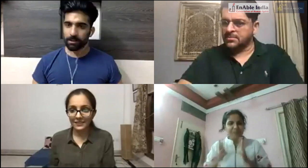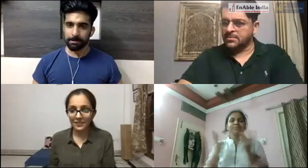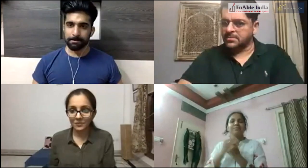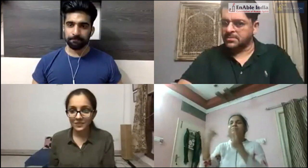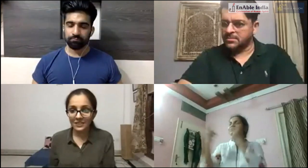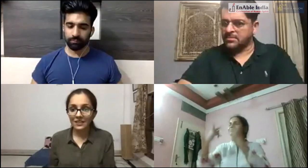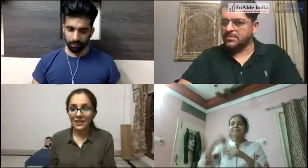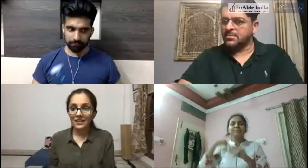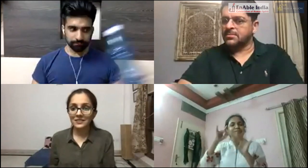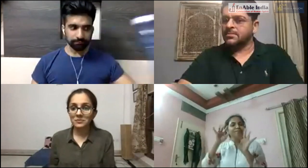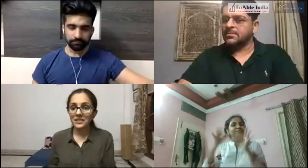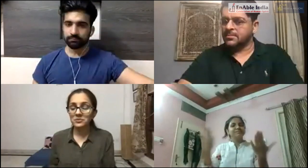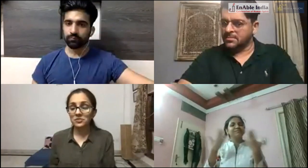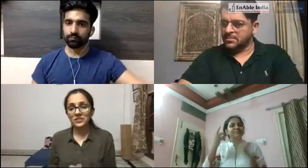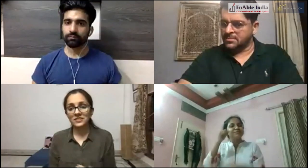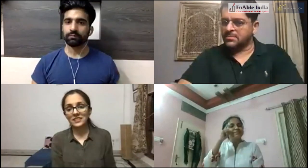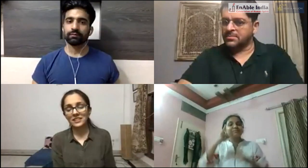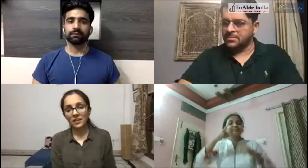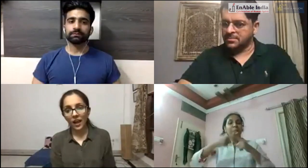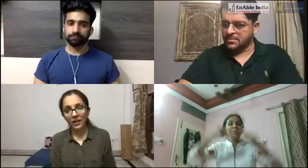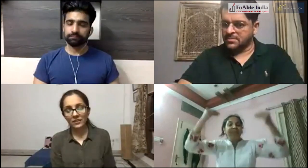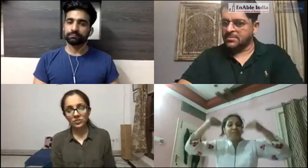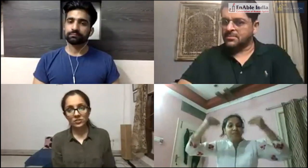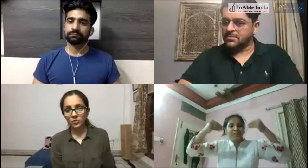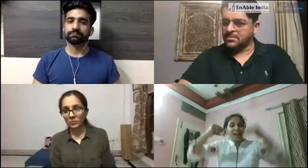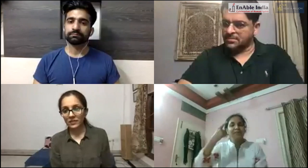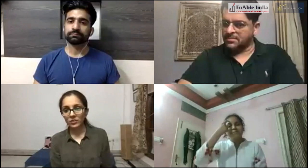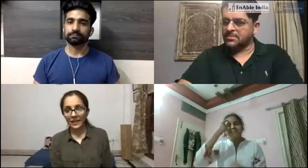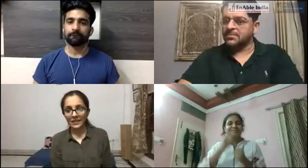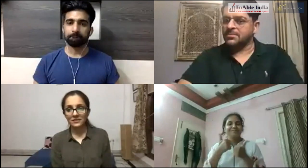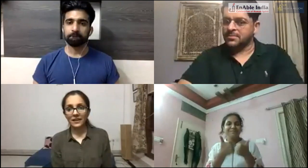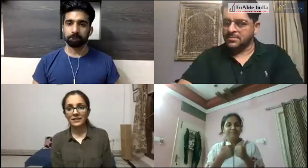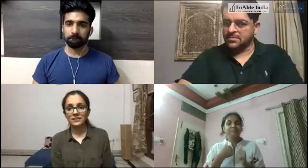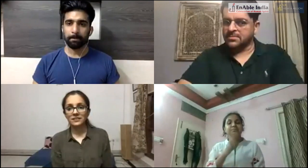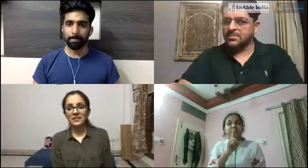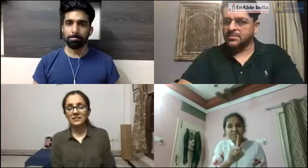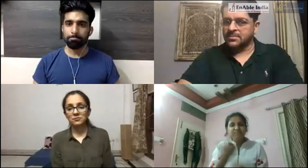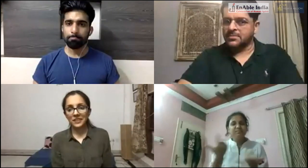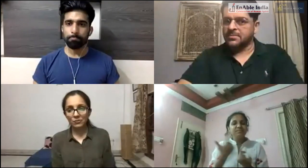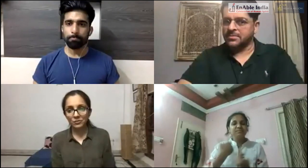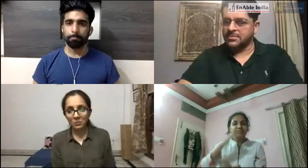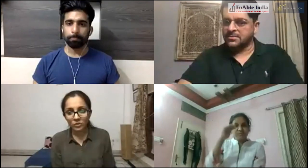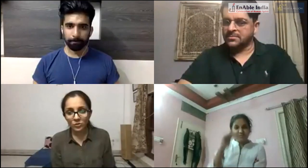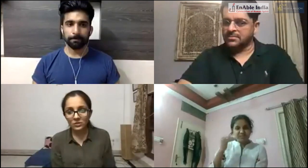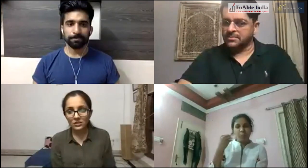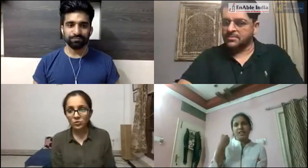And sometimes, just sitting in the car and just roaming around here and there, the